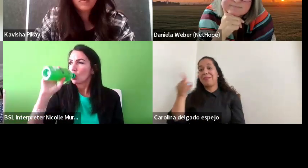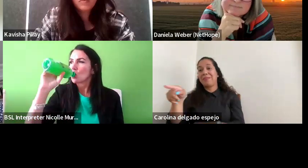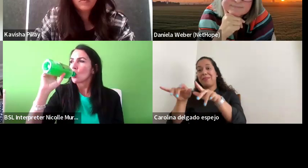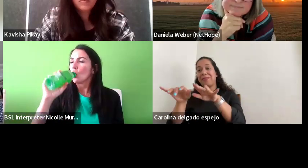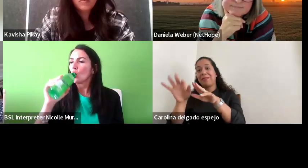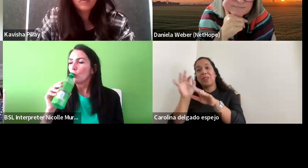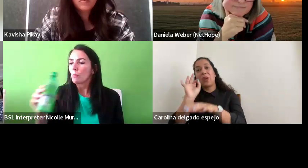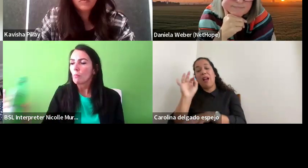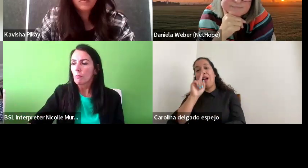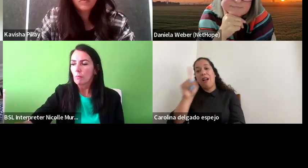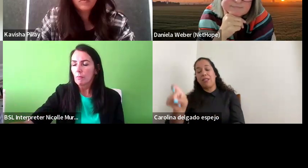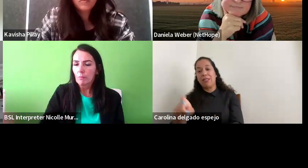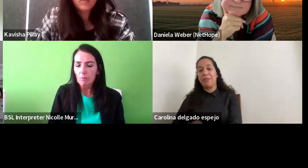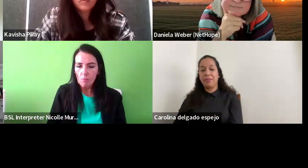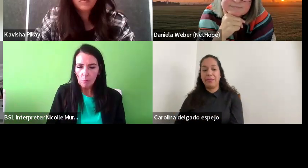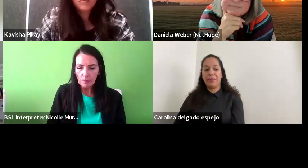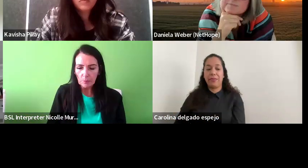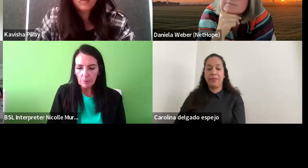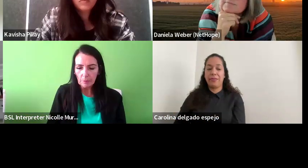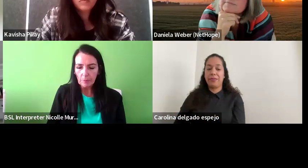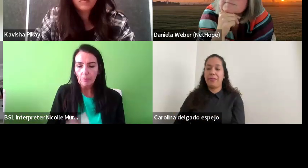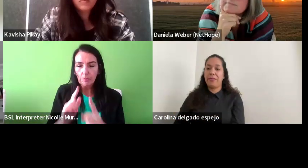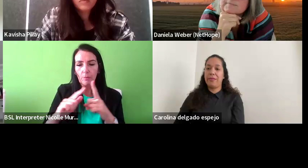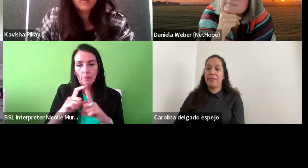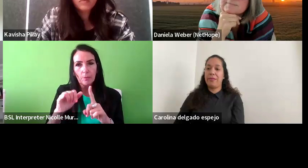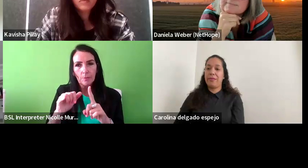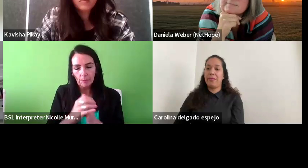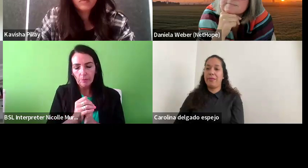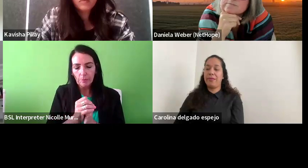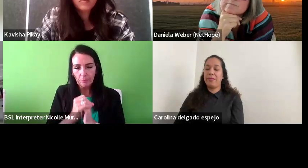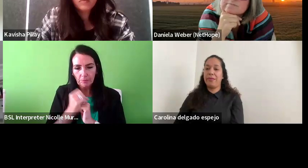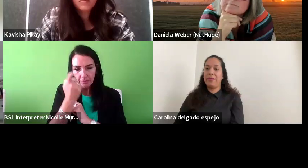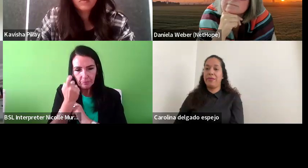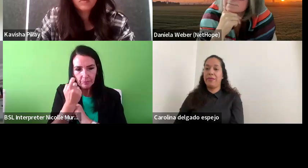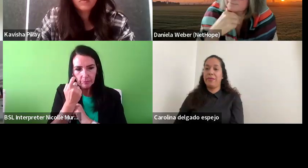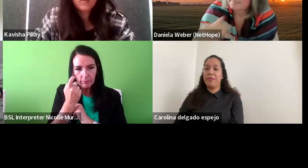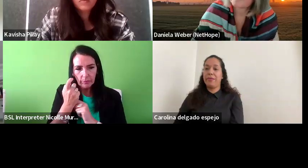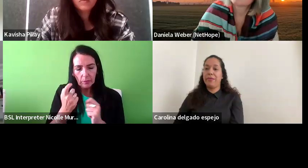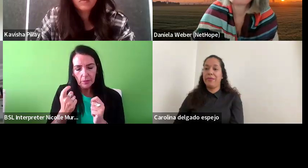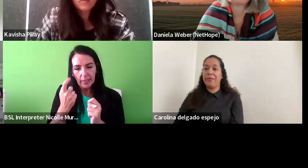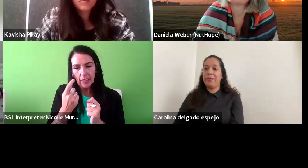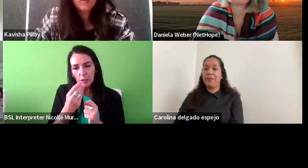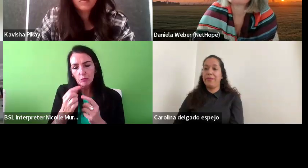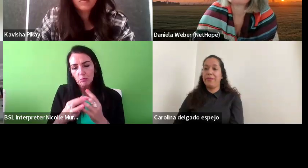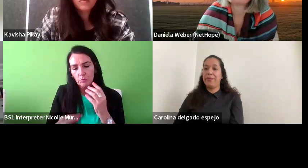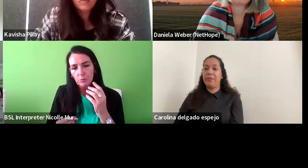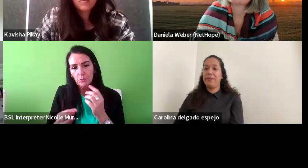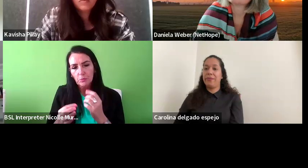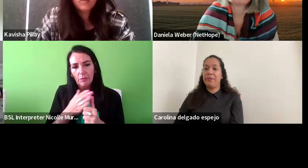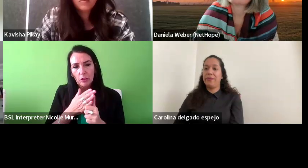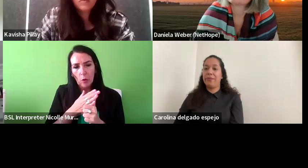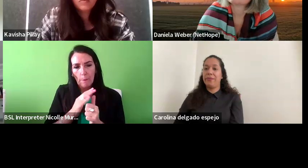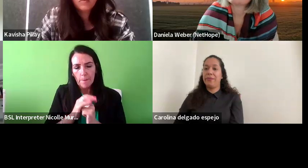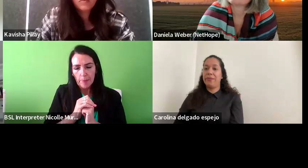Ed? Yeah, I was thinking about a few things here. I mean, first of all, of course, and